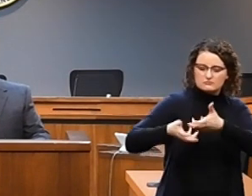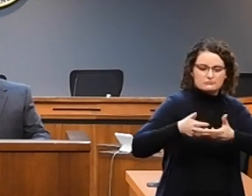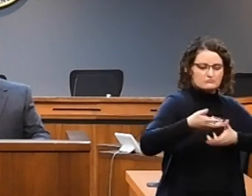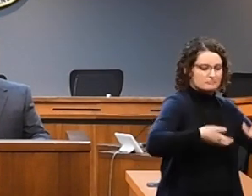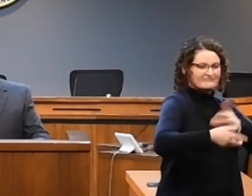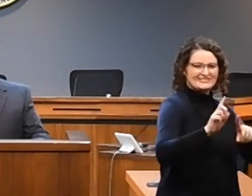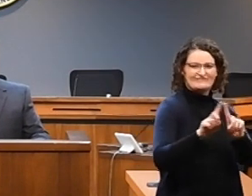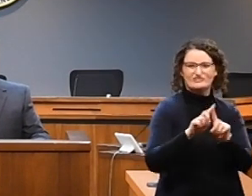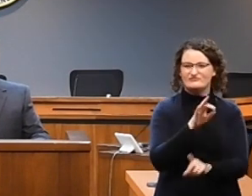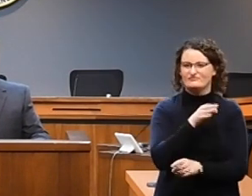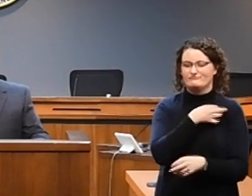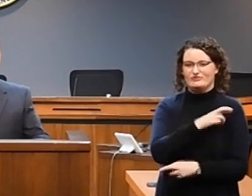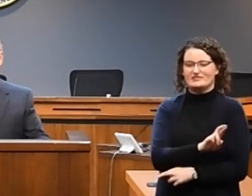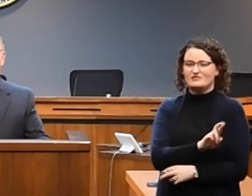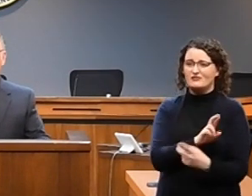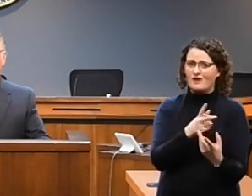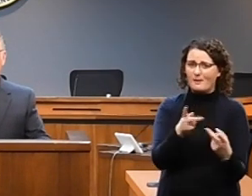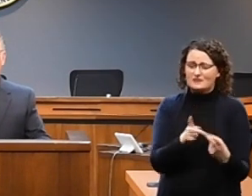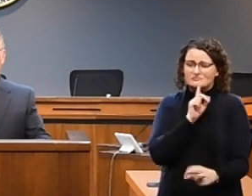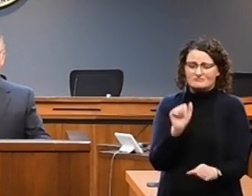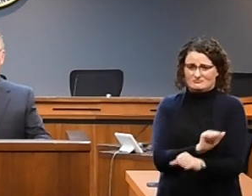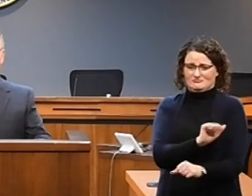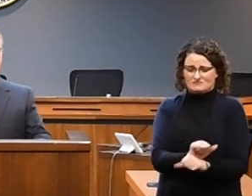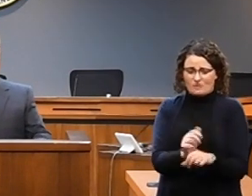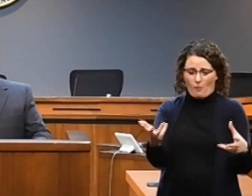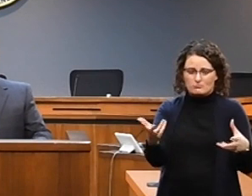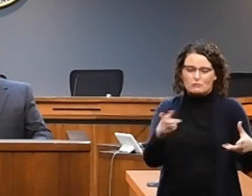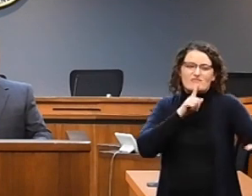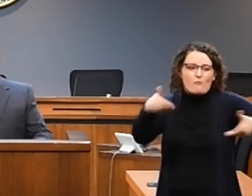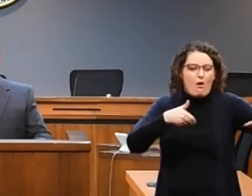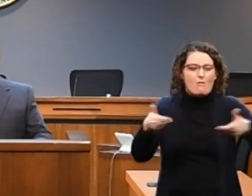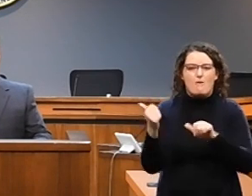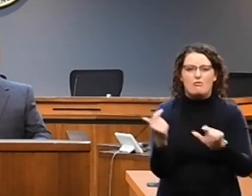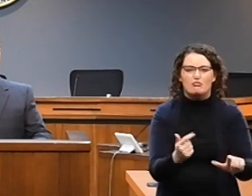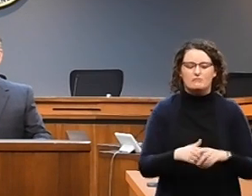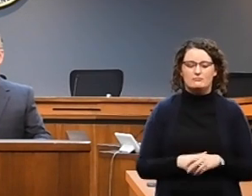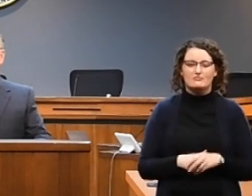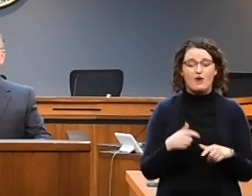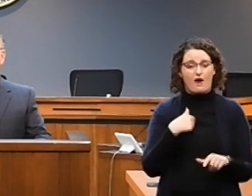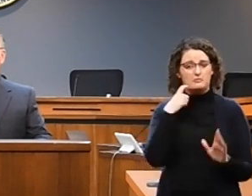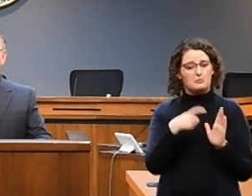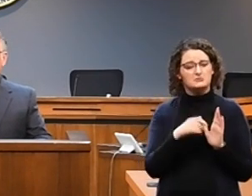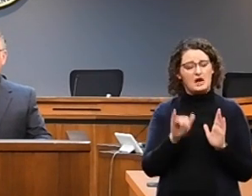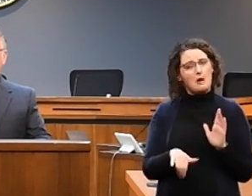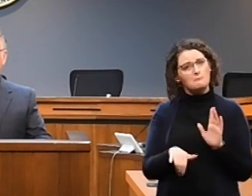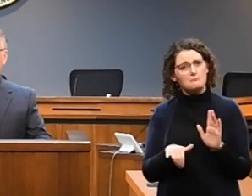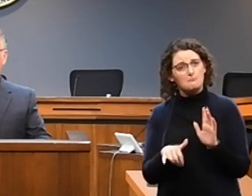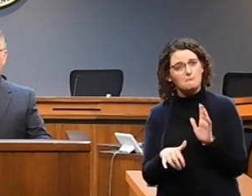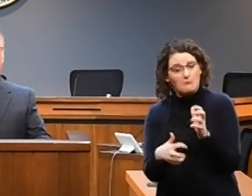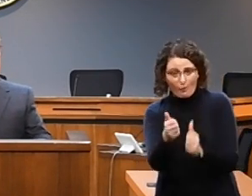faiths, and a place that was truly welcoming of all. I have found that to be